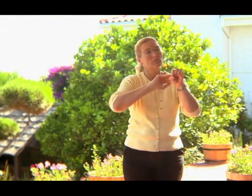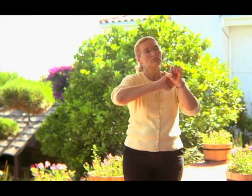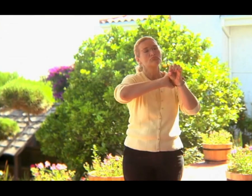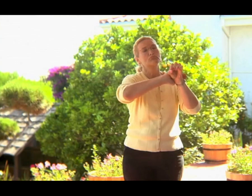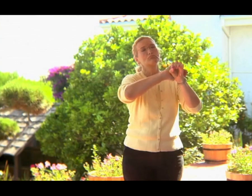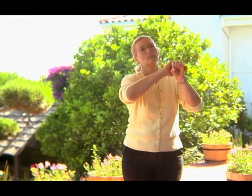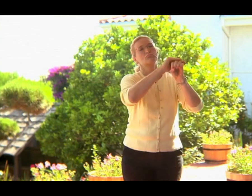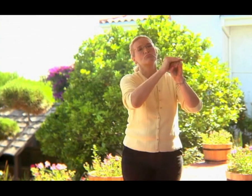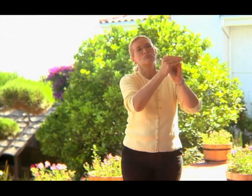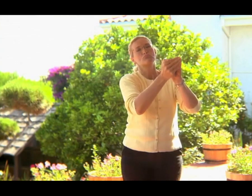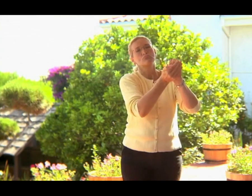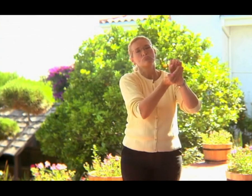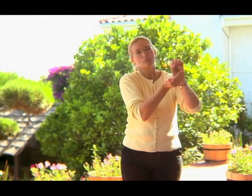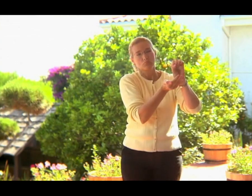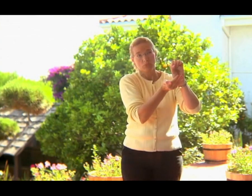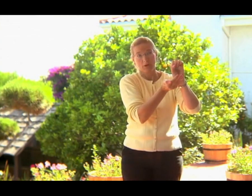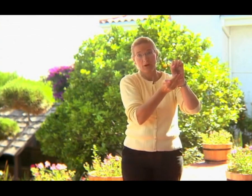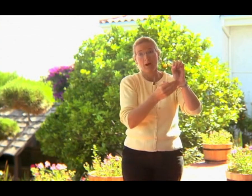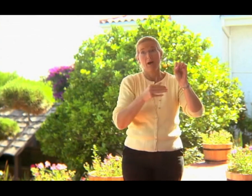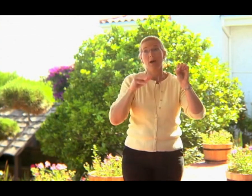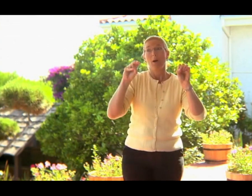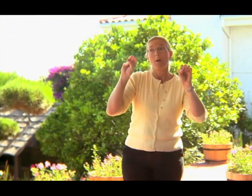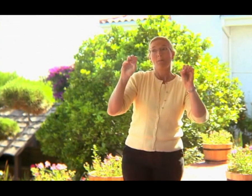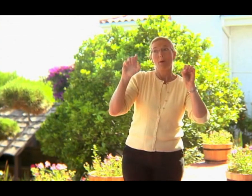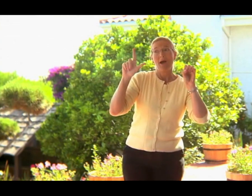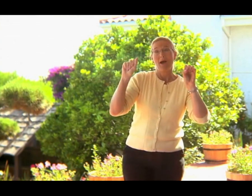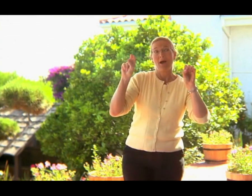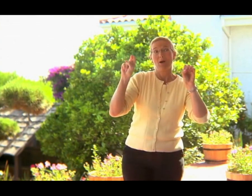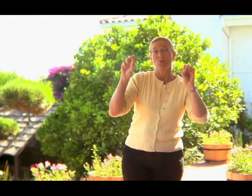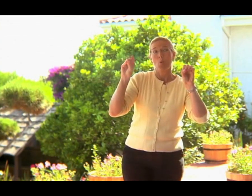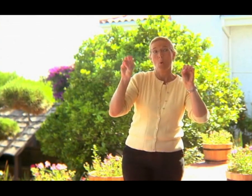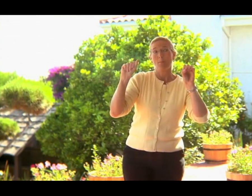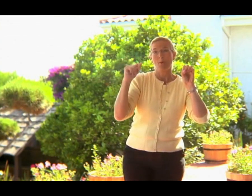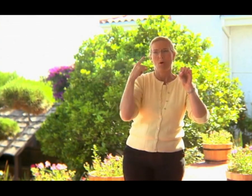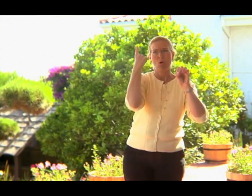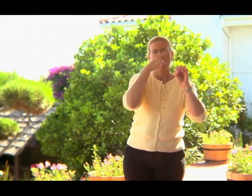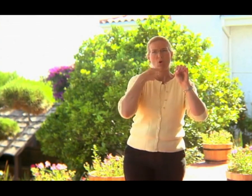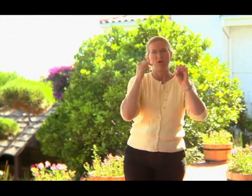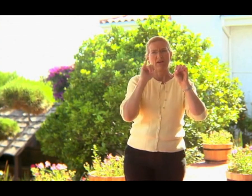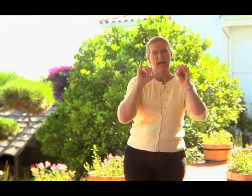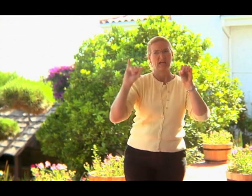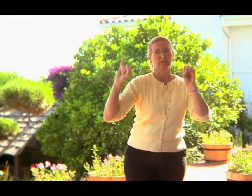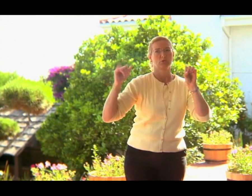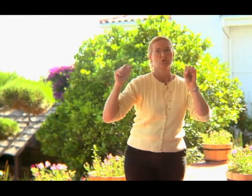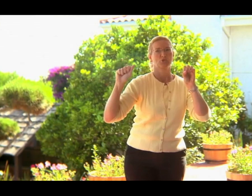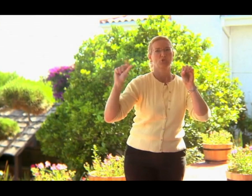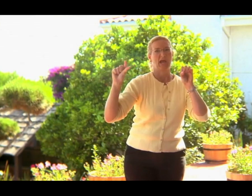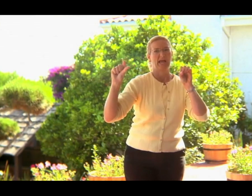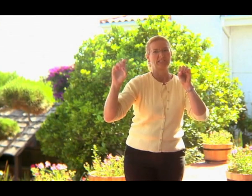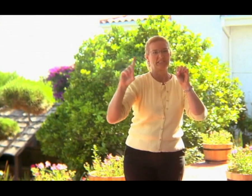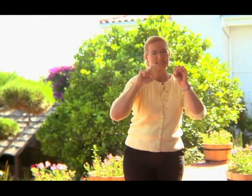Normal moles have a smooth, even border. Melanomas have jagged or irregular borders.